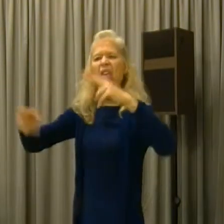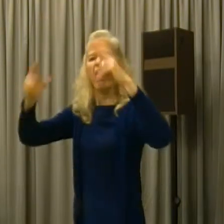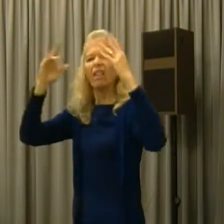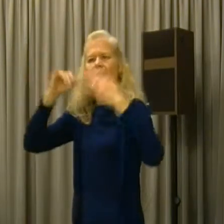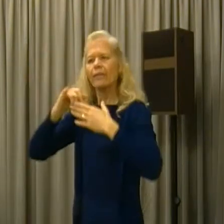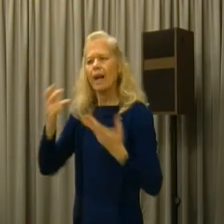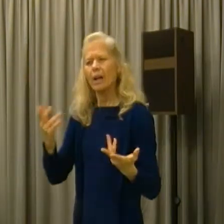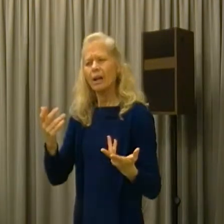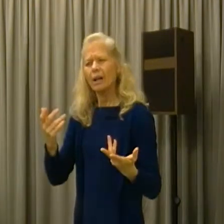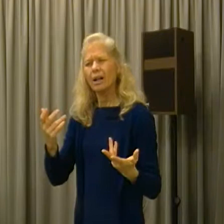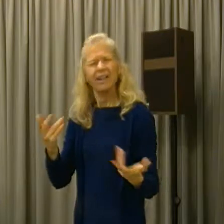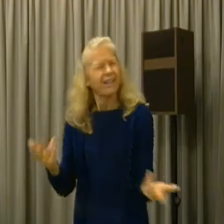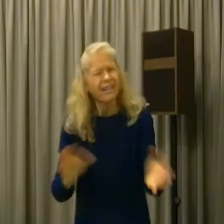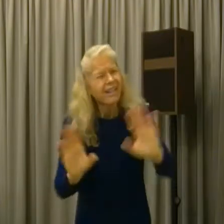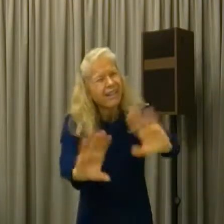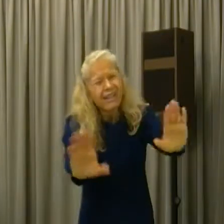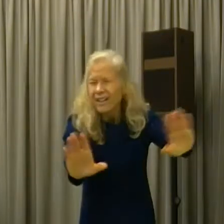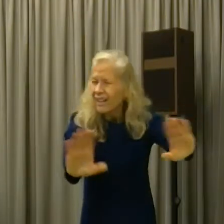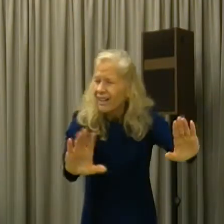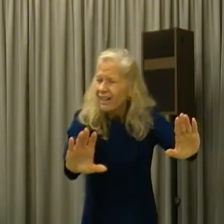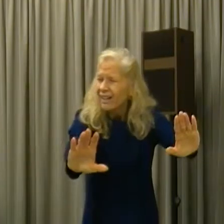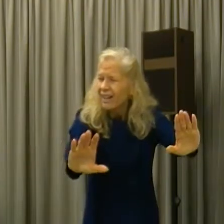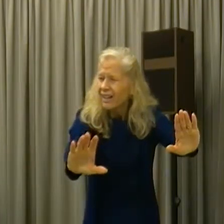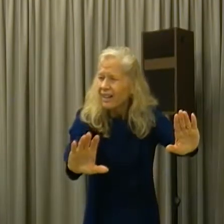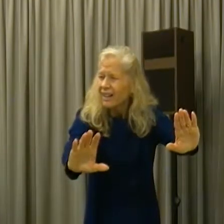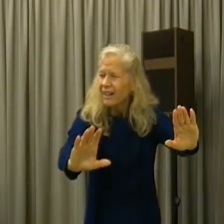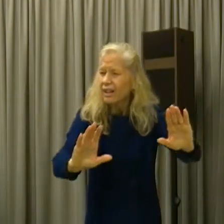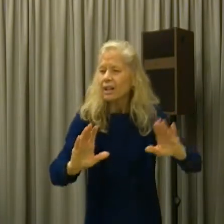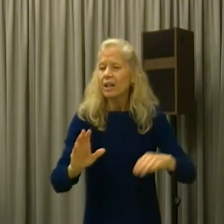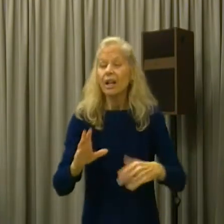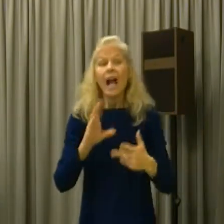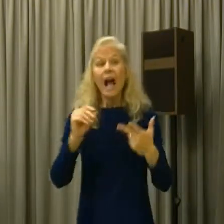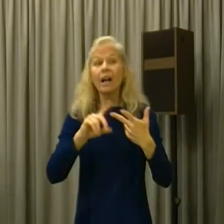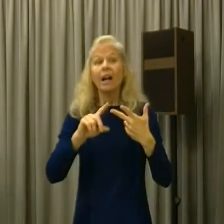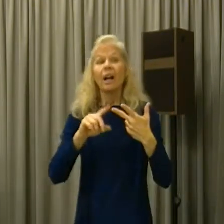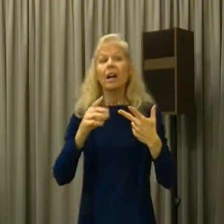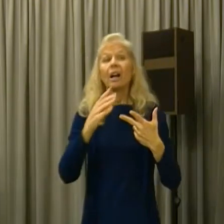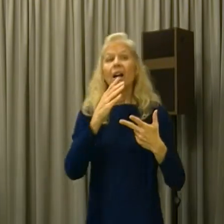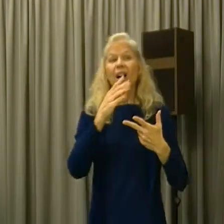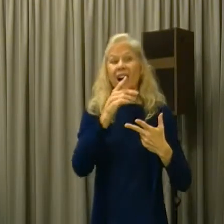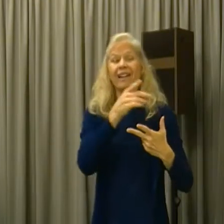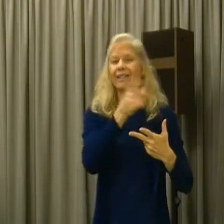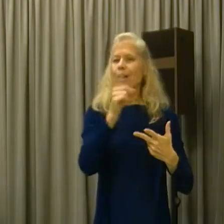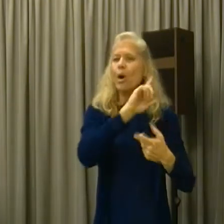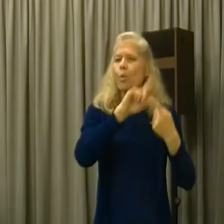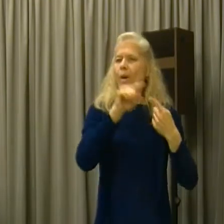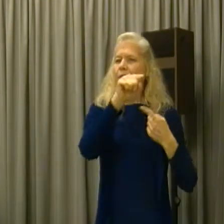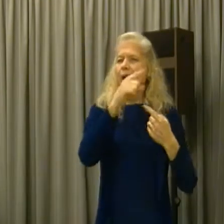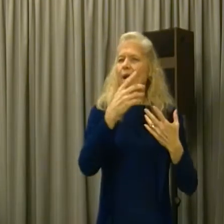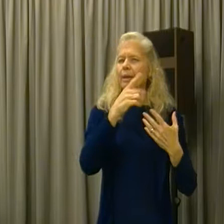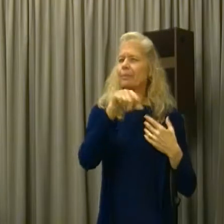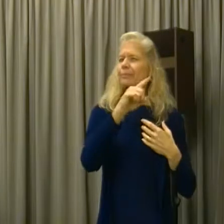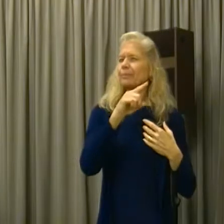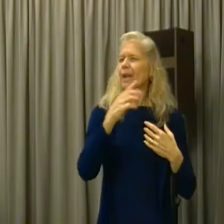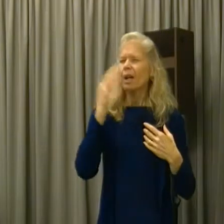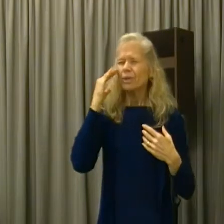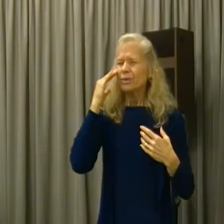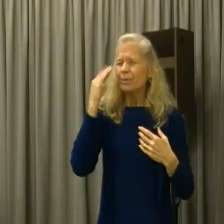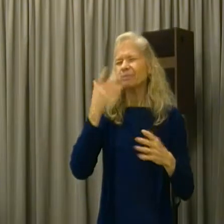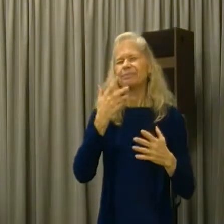people there that are saying, Paul's in the flesh. He doesn't even have the right to be an apostle. By the way, they're still there.